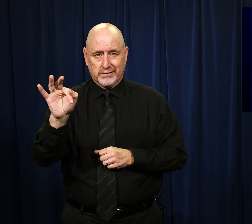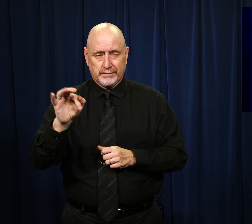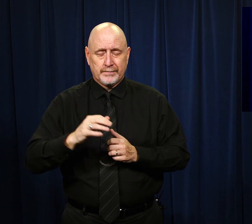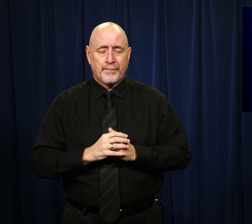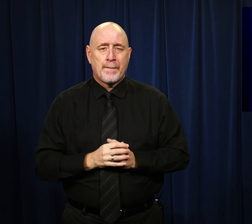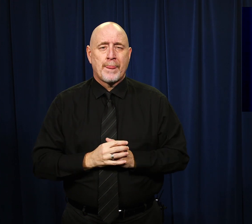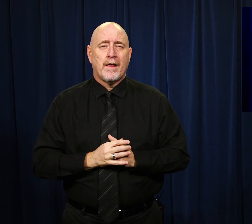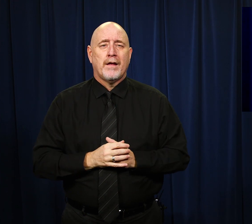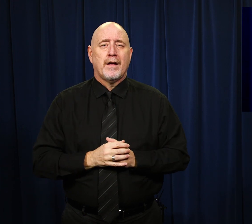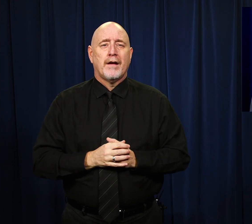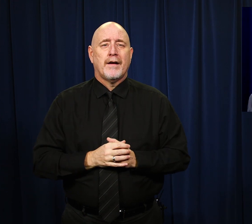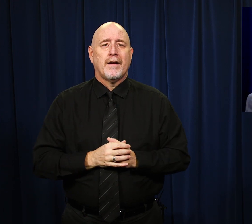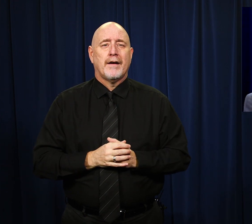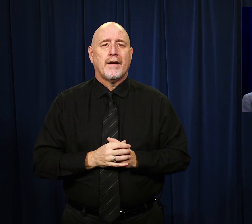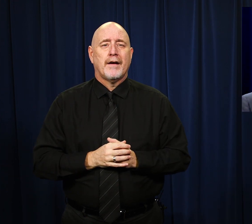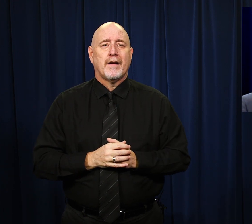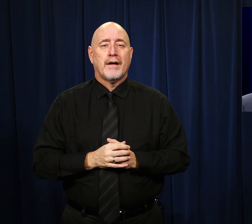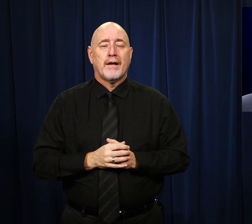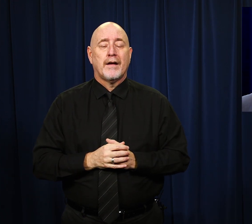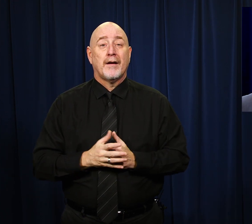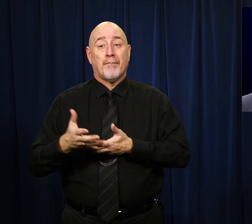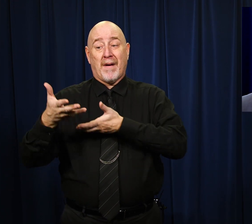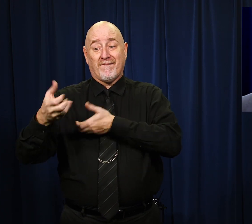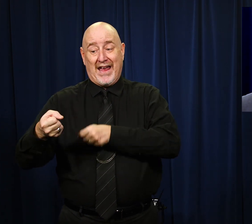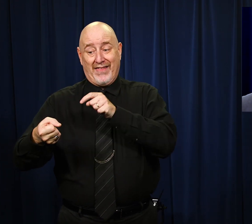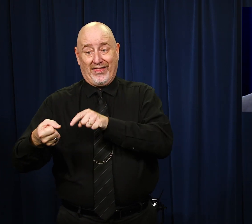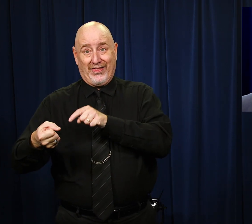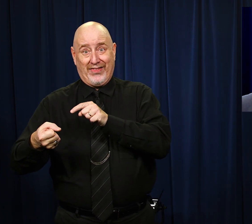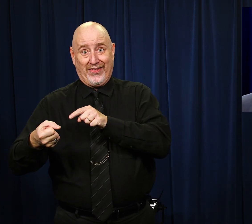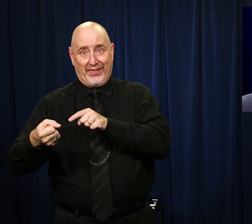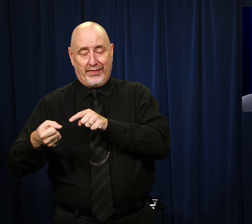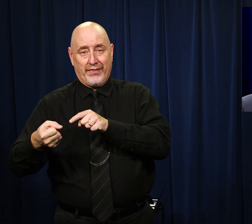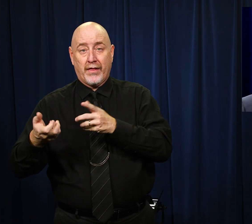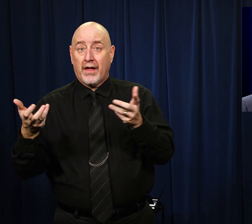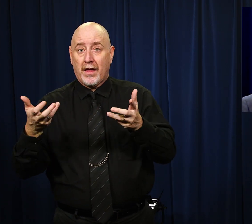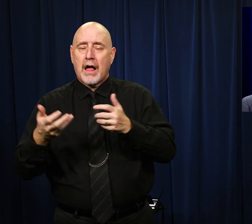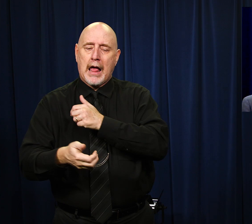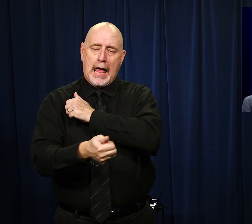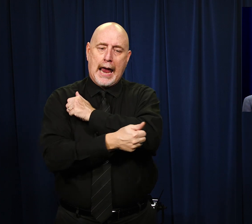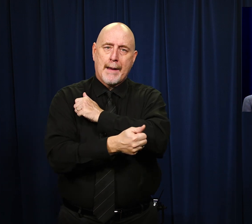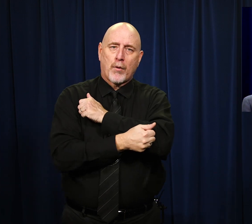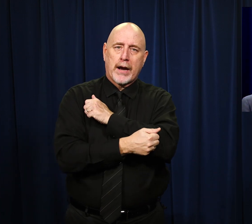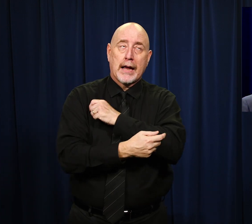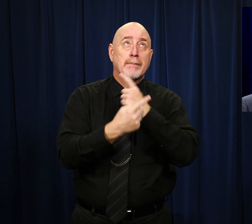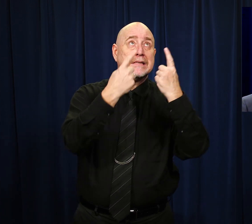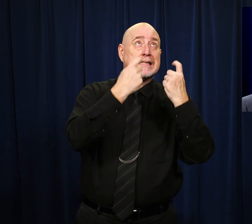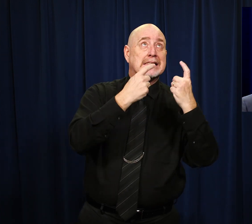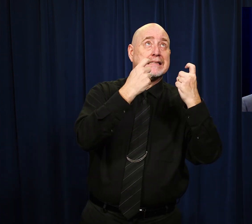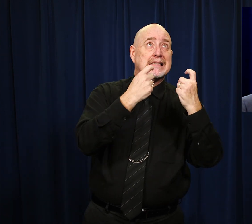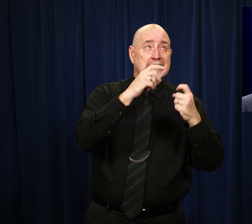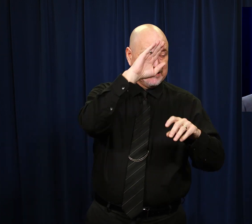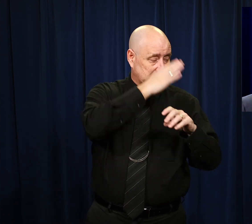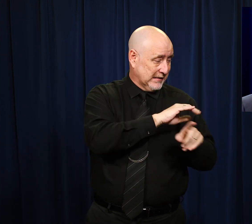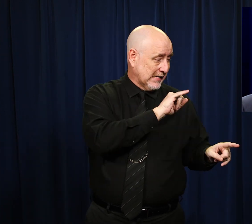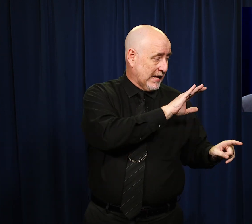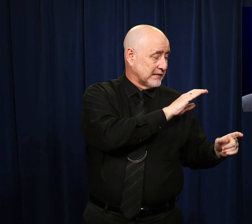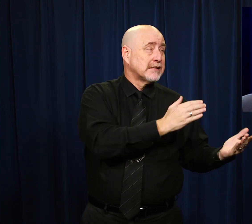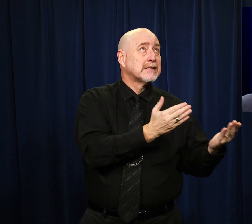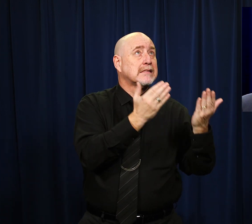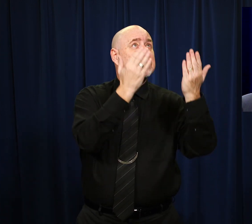19. By faith, Abraham, when he was tested, offered up